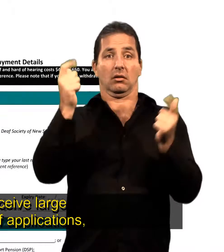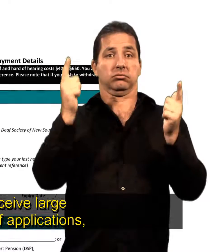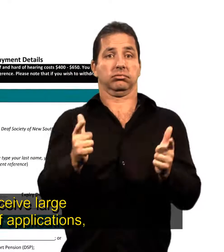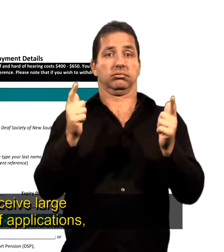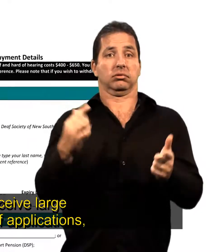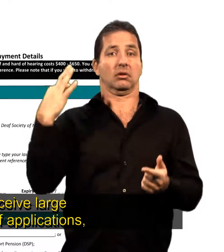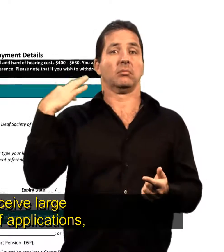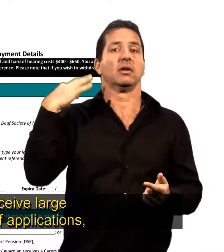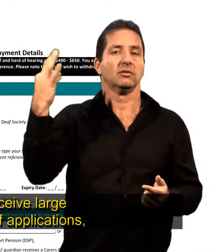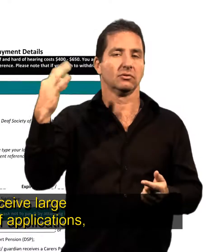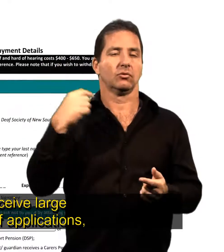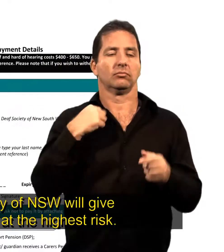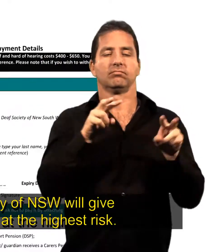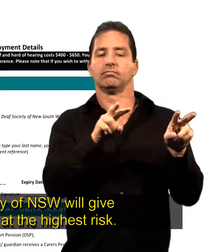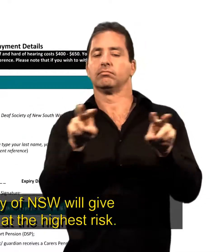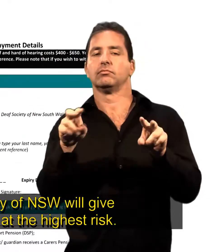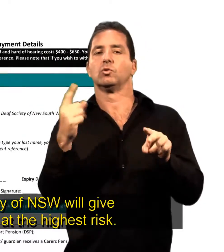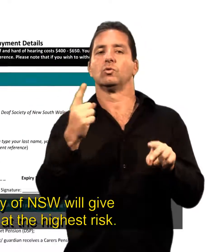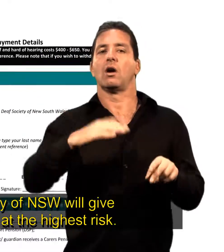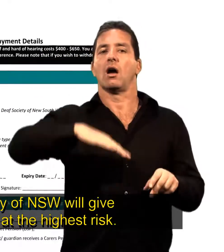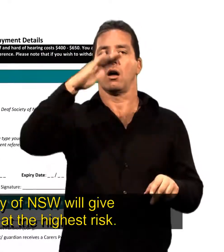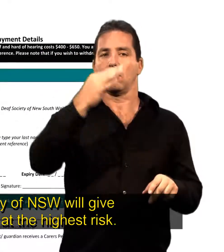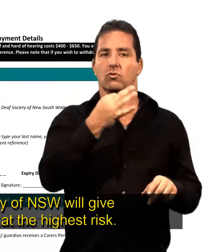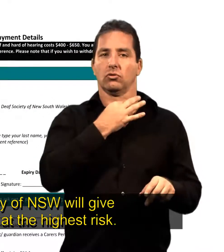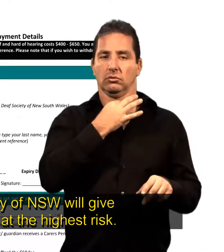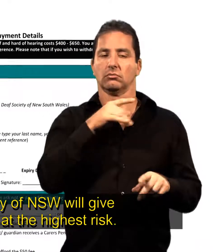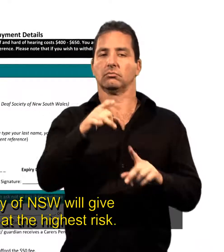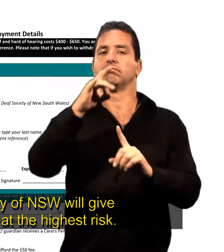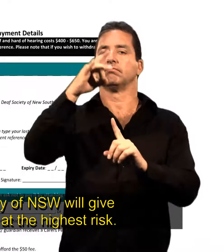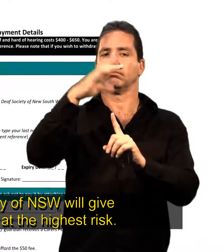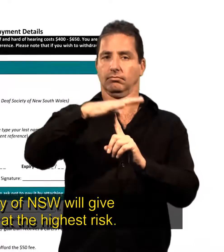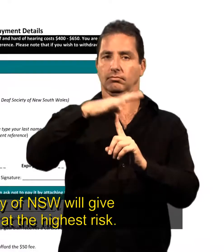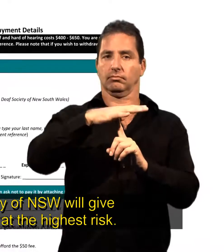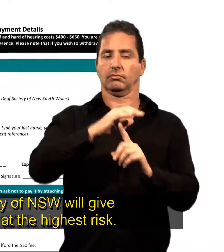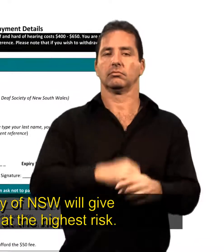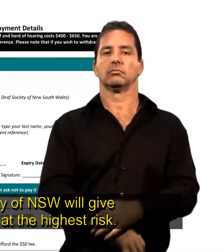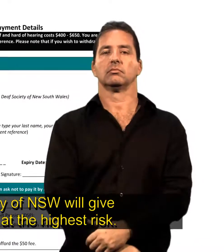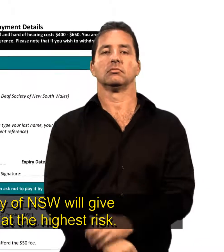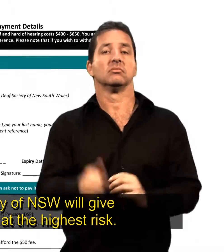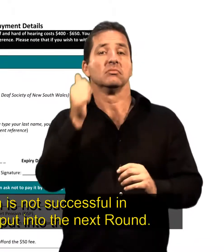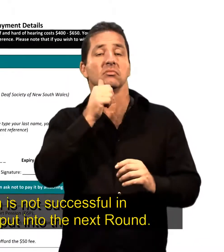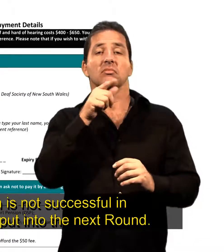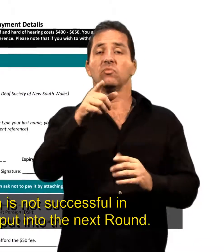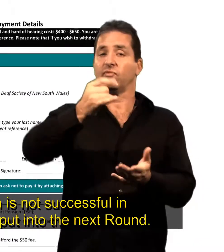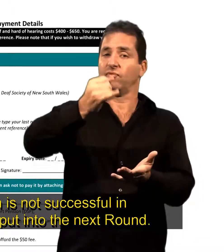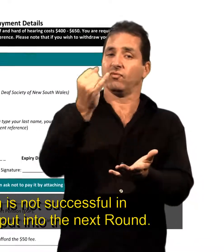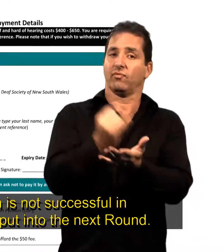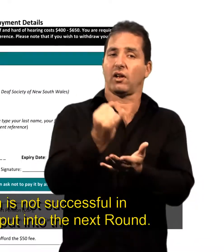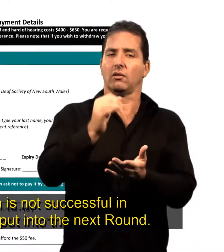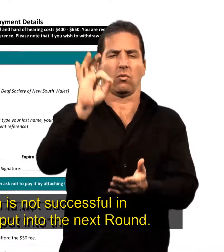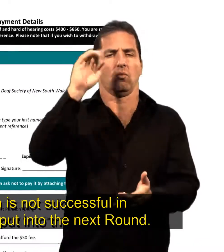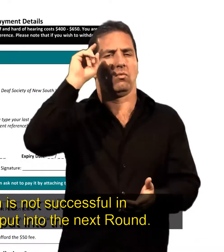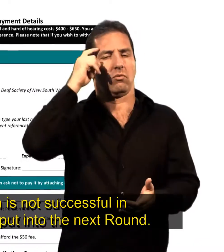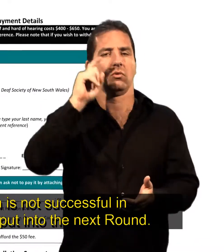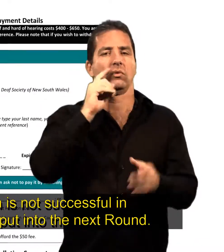numbers of applications, the Deaf Society of New South Wales will give priority to those at the highest risk. If your application